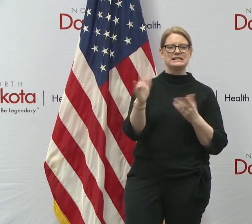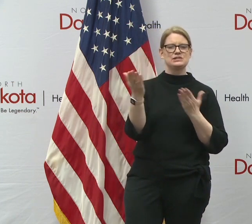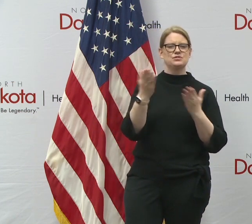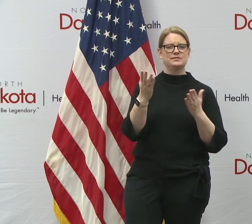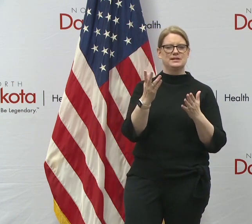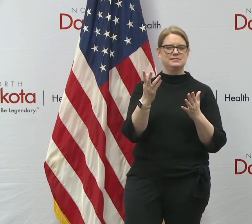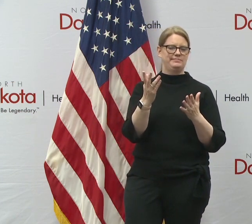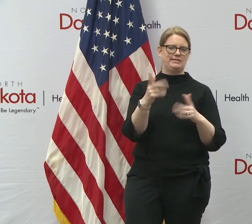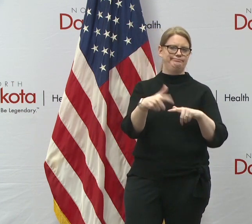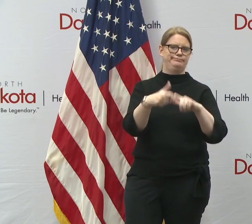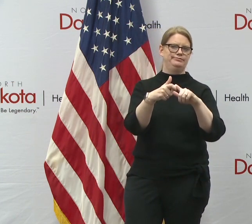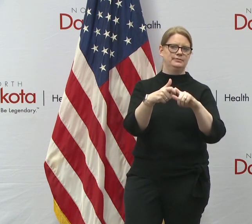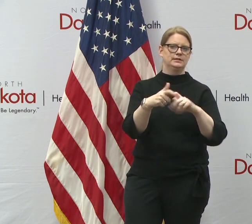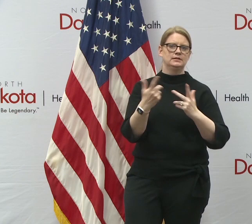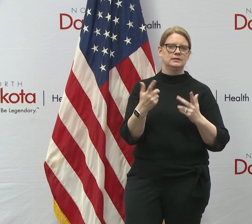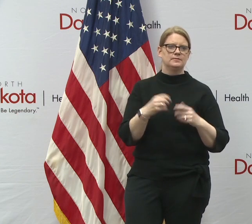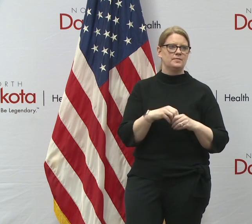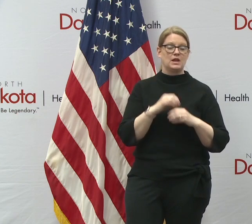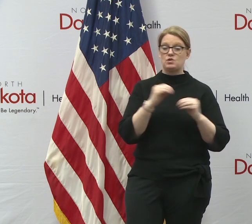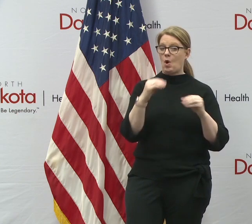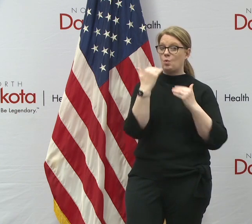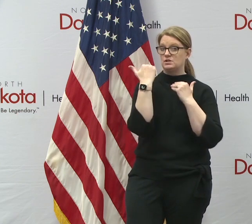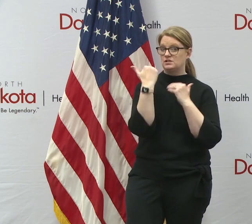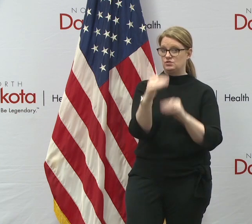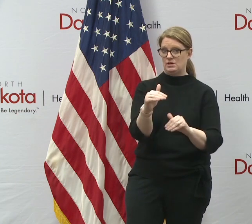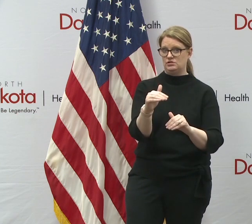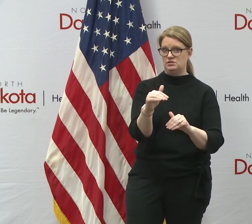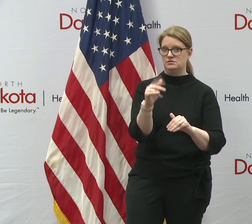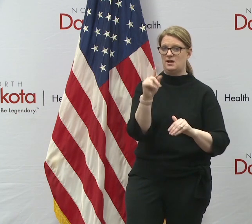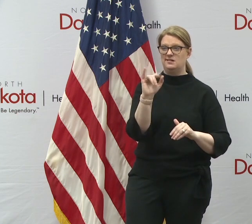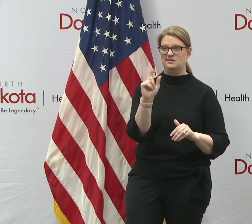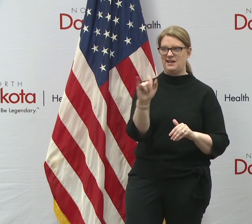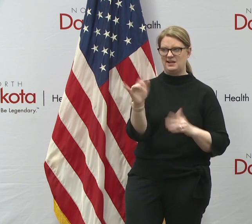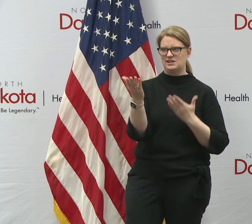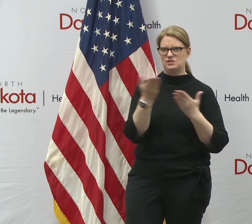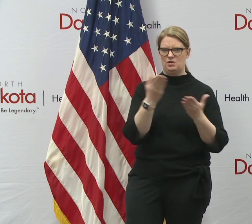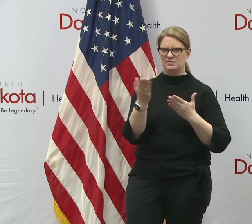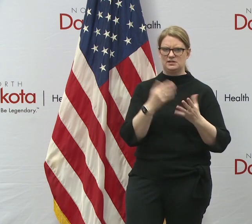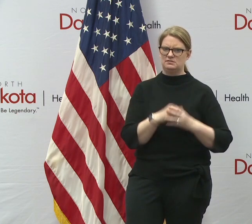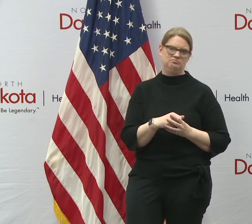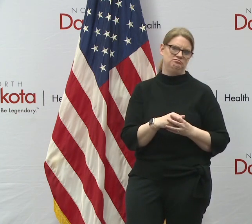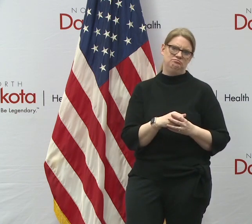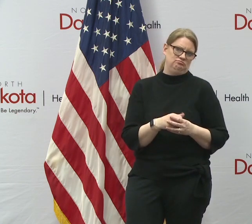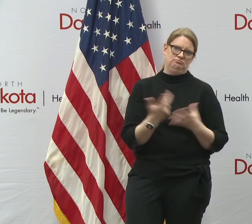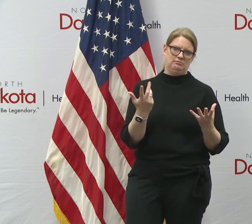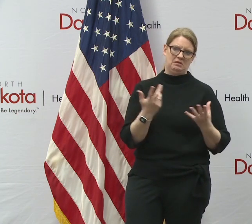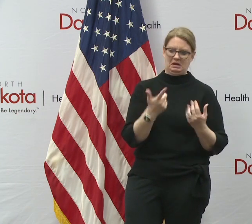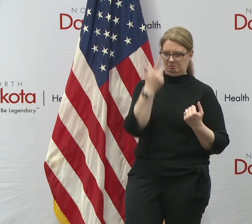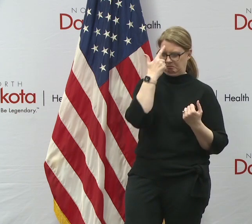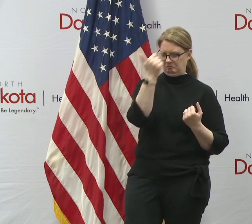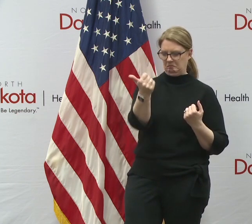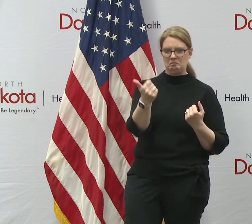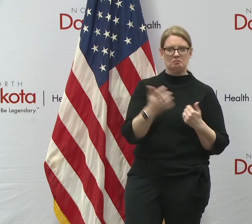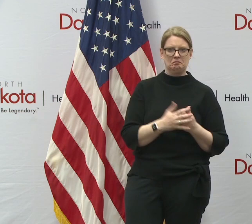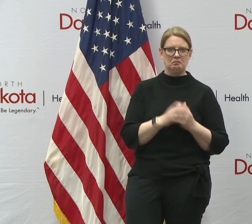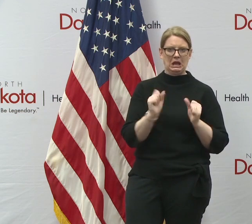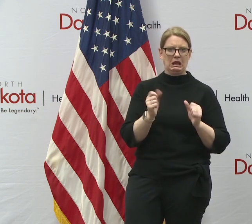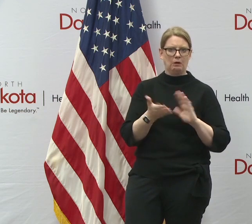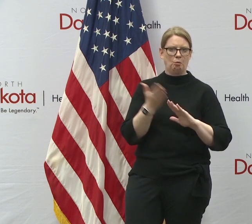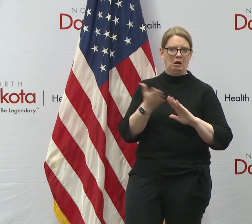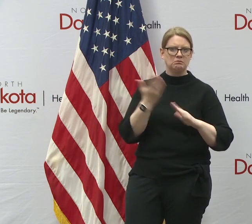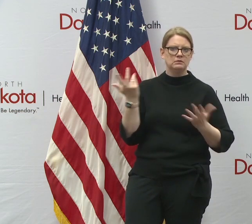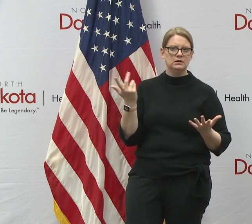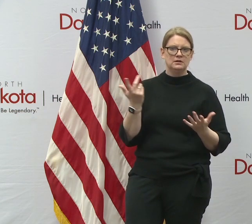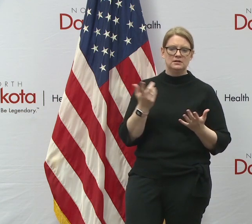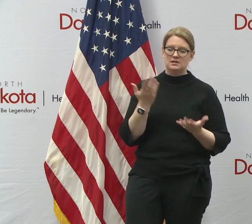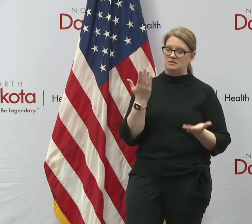running. There have been no restrictions that I'm aware of that would stop, taxi services from running, and so that must be